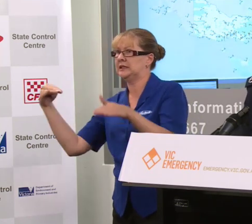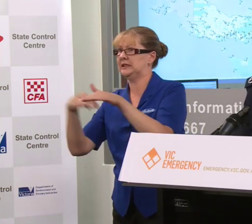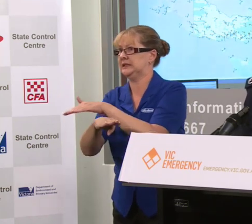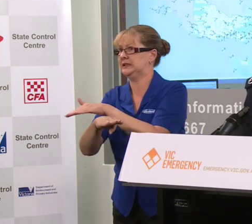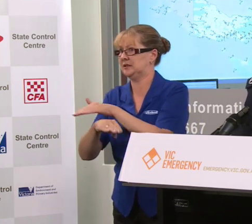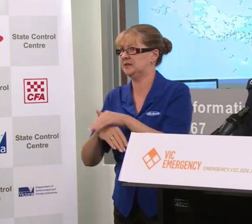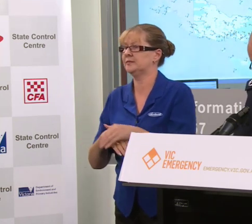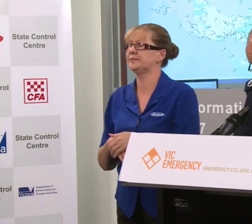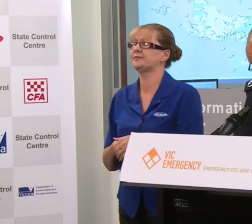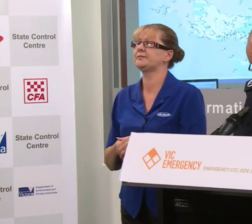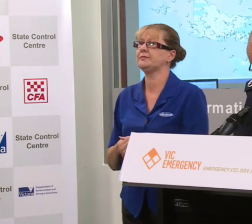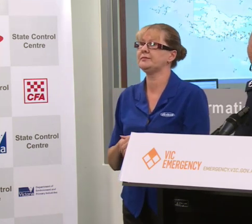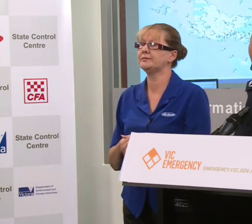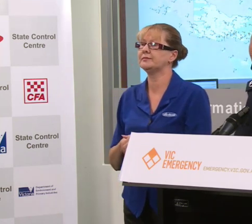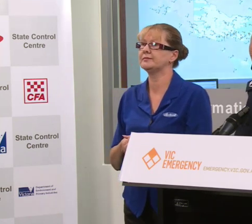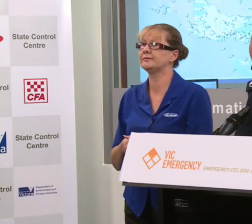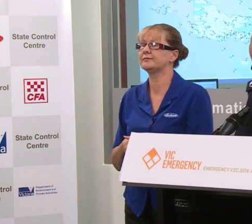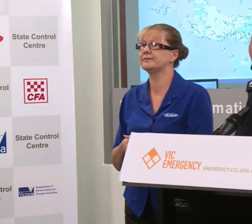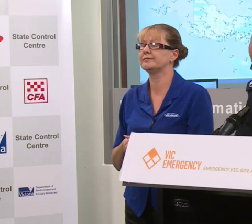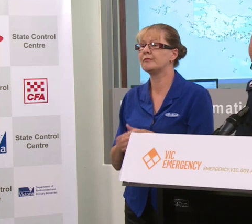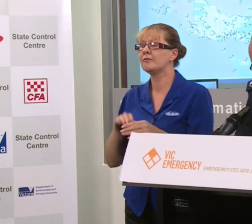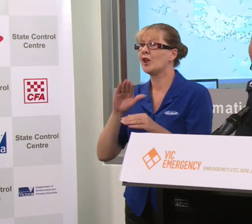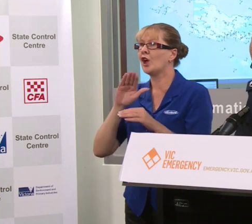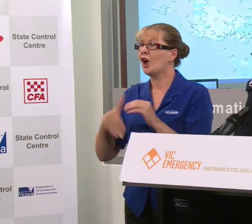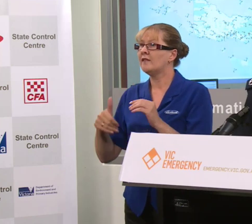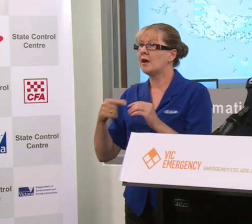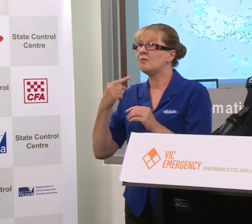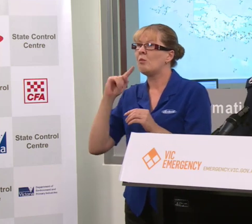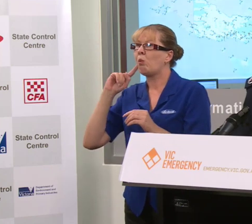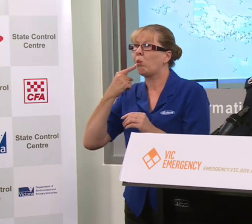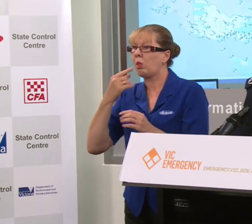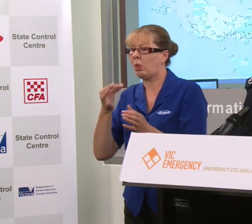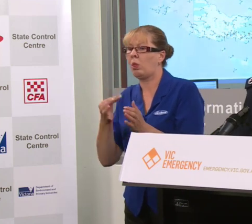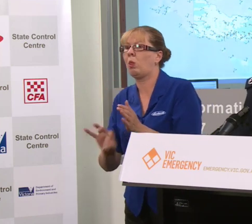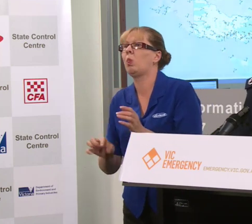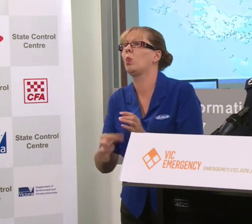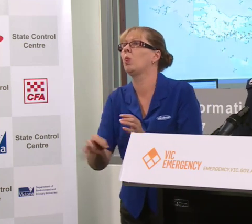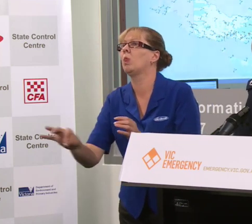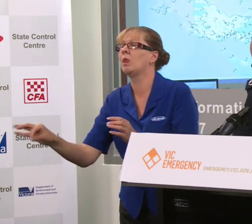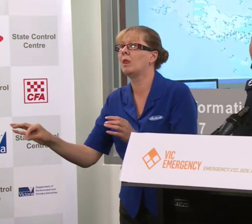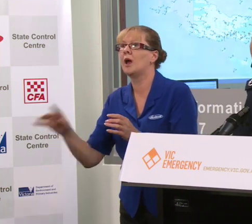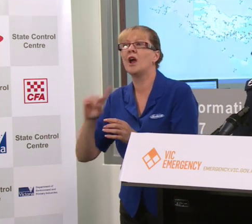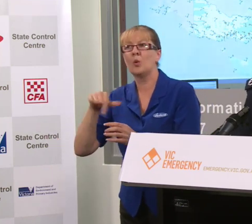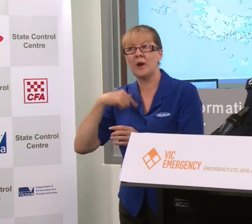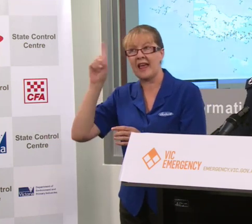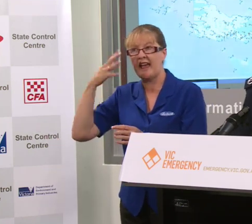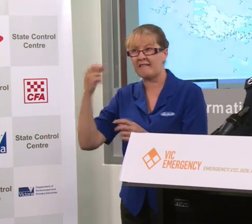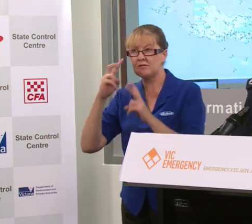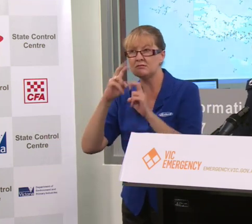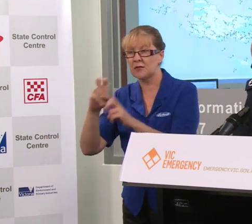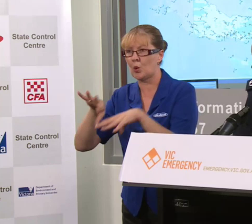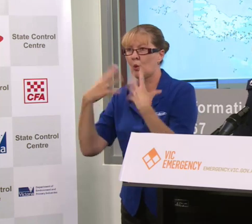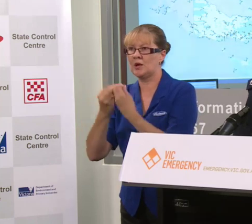Just in relation to arson and deliberately lit fires, currently we have 16